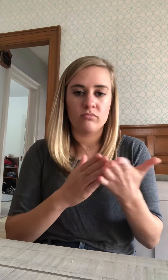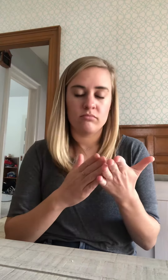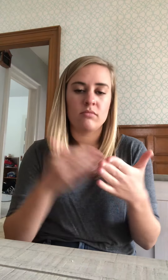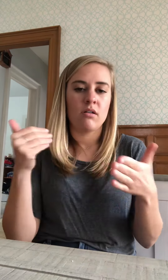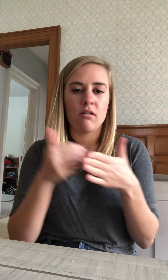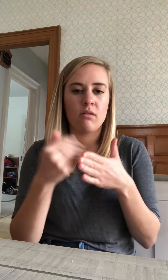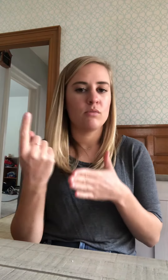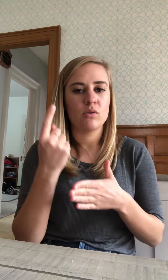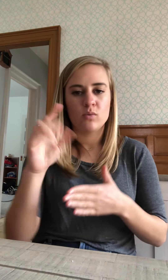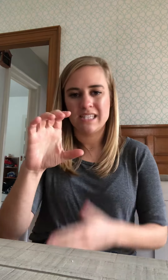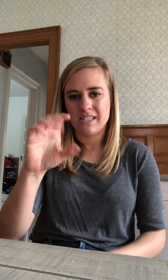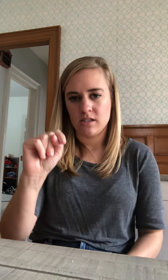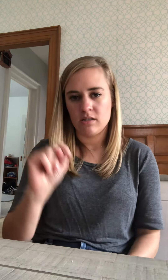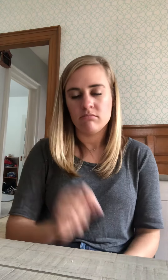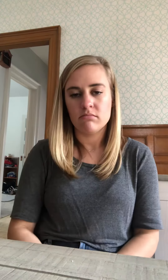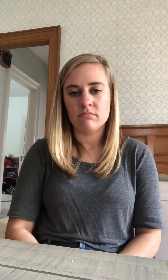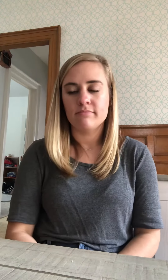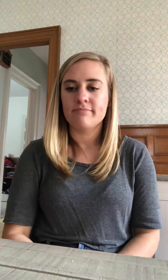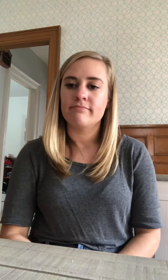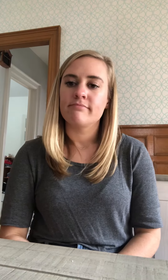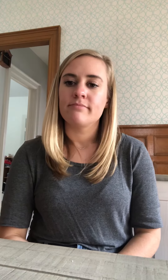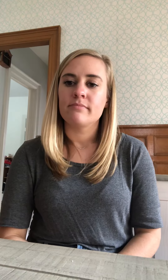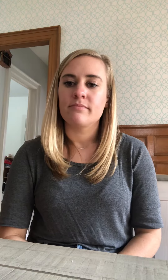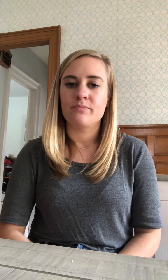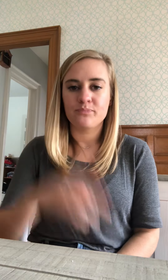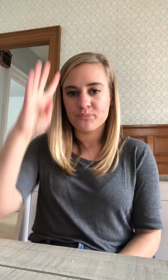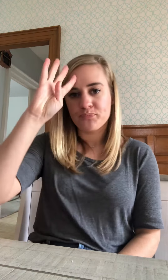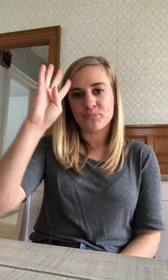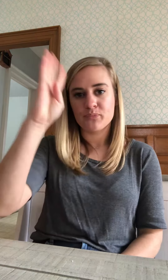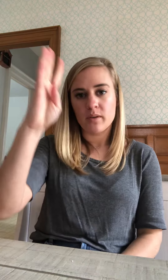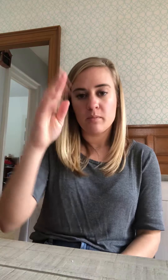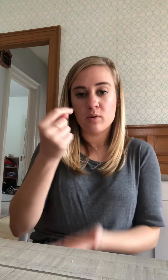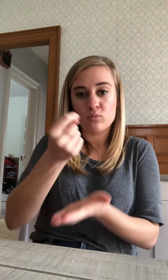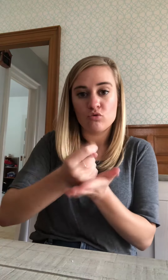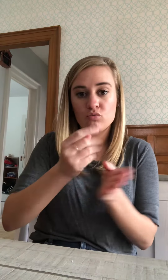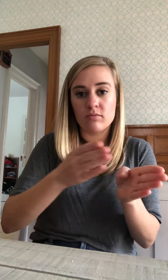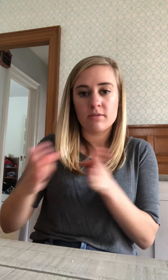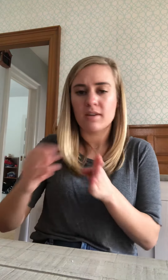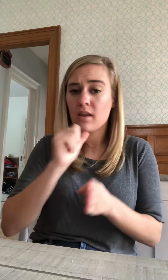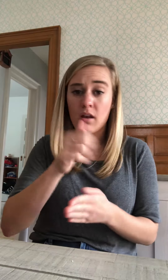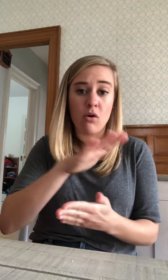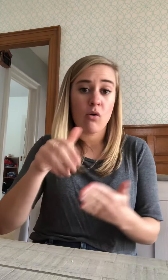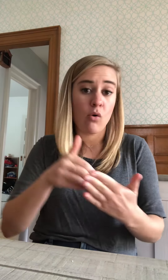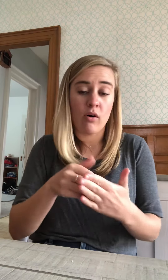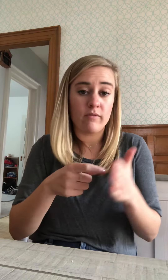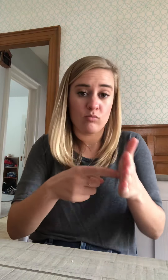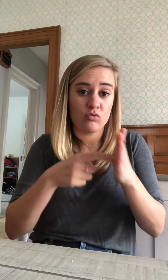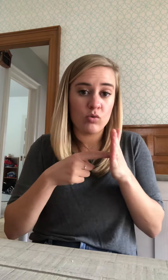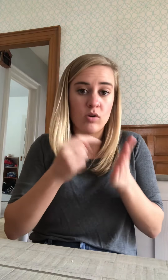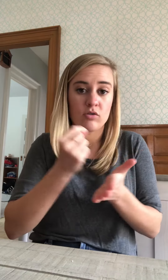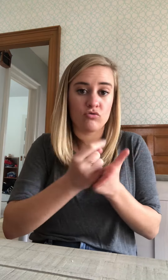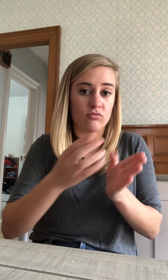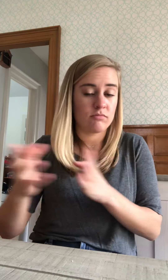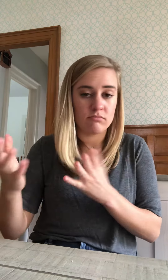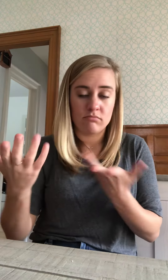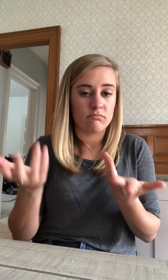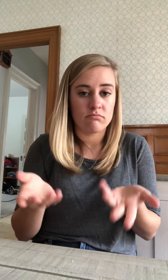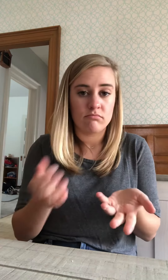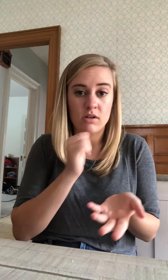CT scans. Come up with a treatment plan. Not all of these need to be treated. Many do,